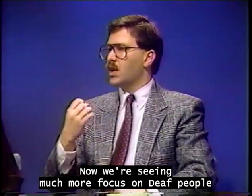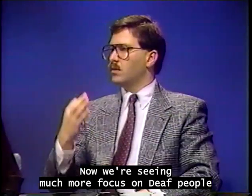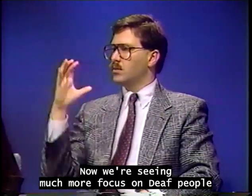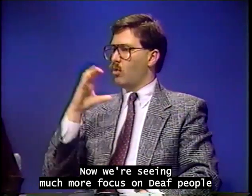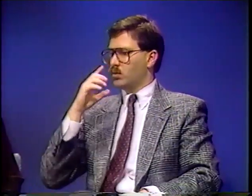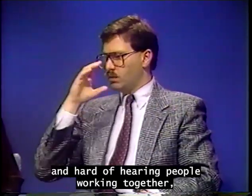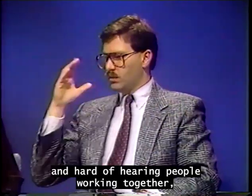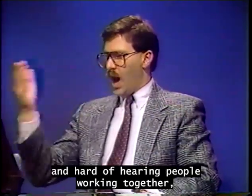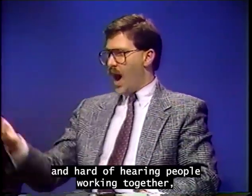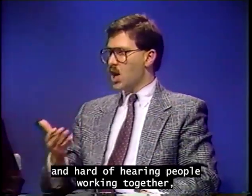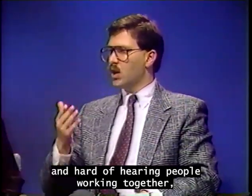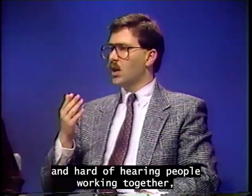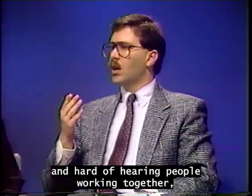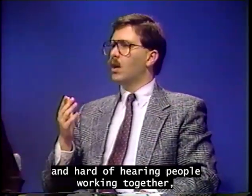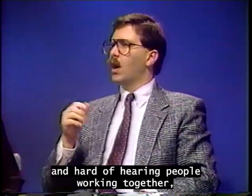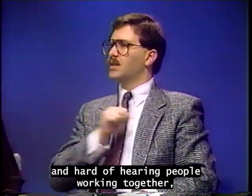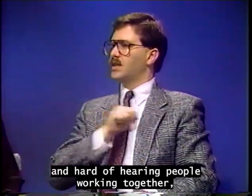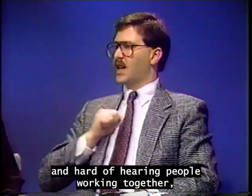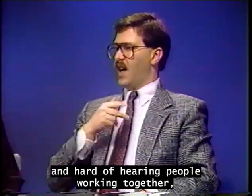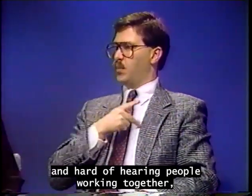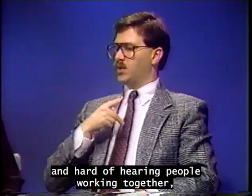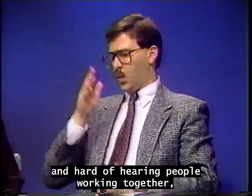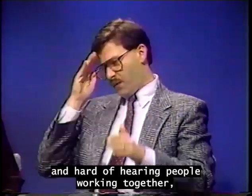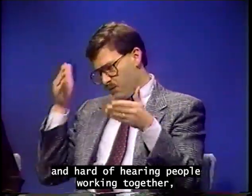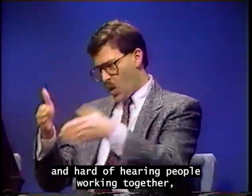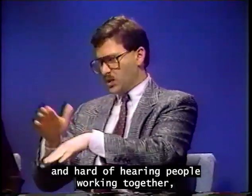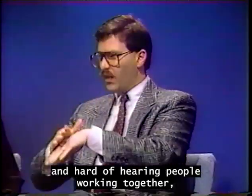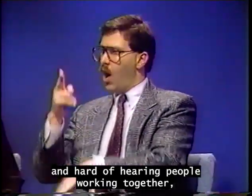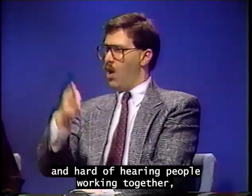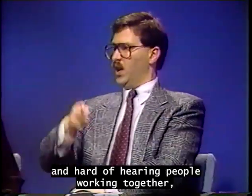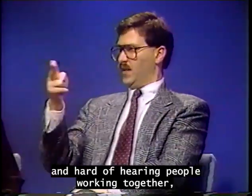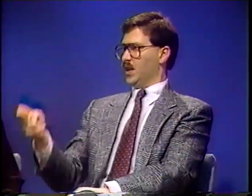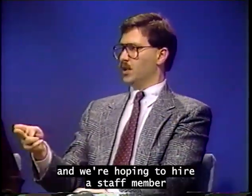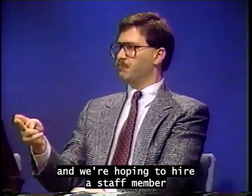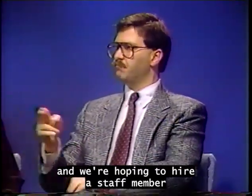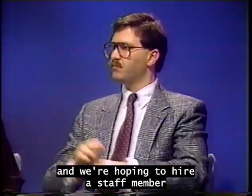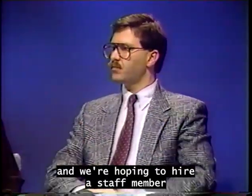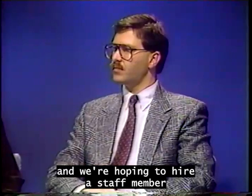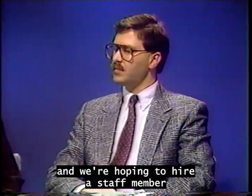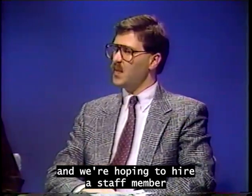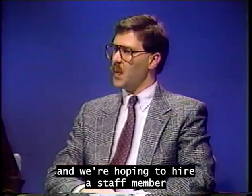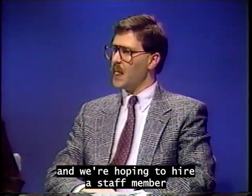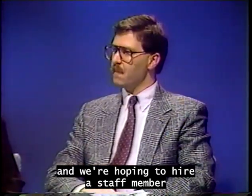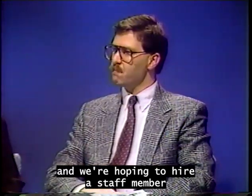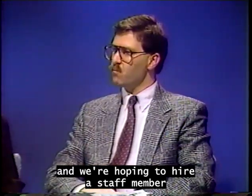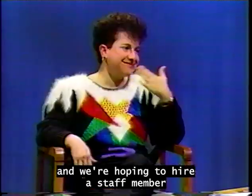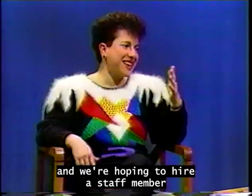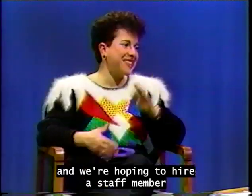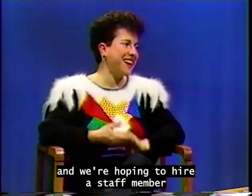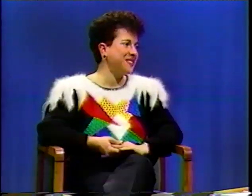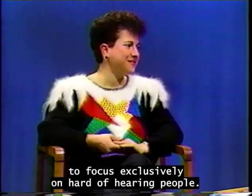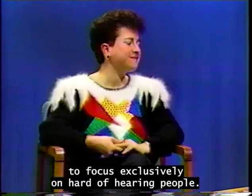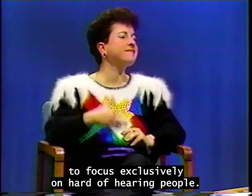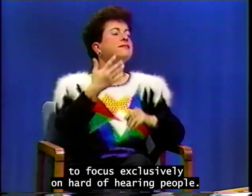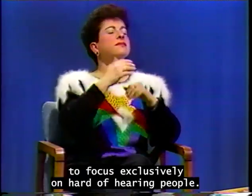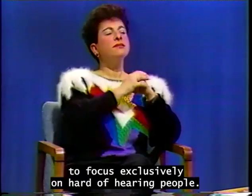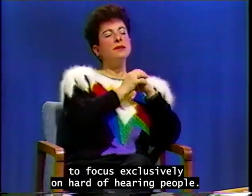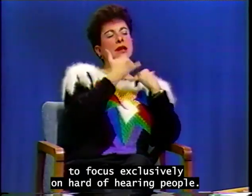on deaf people and hard of hearing people working together. And we're hoping to hire a staff member